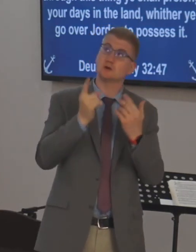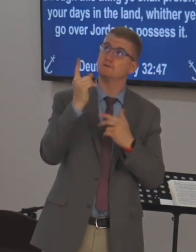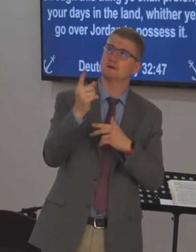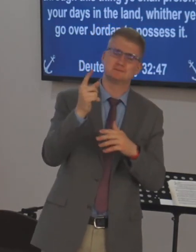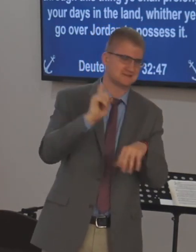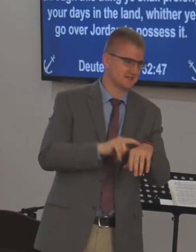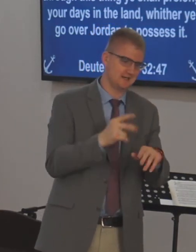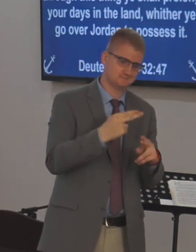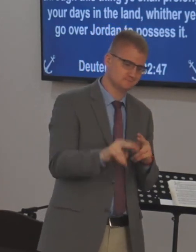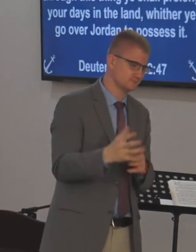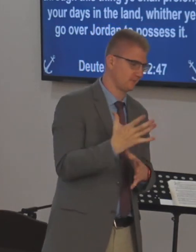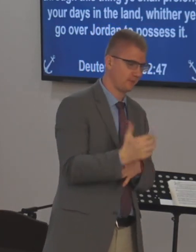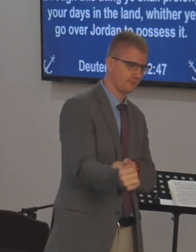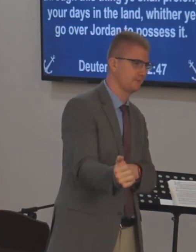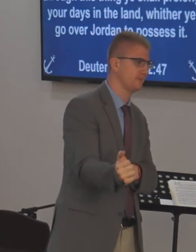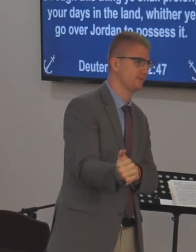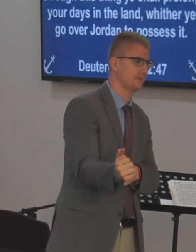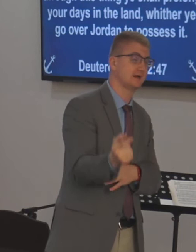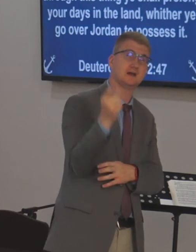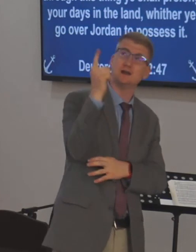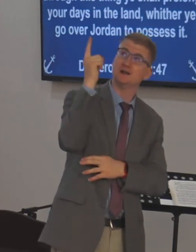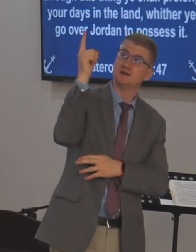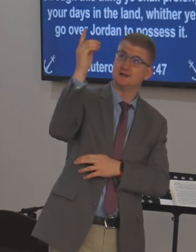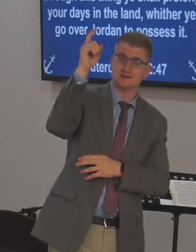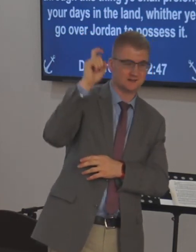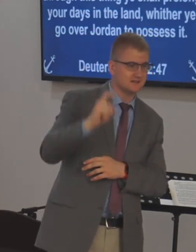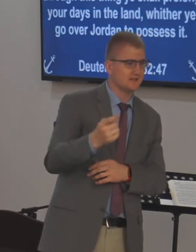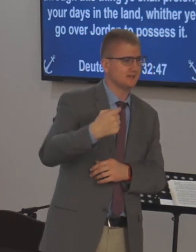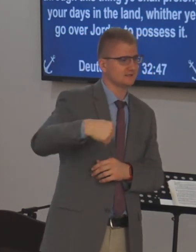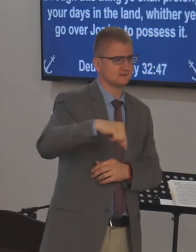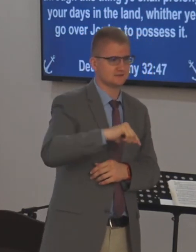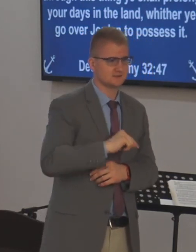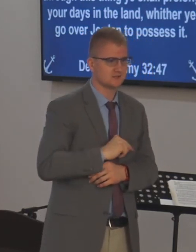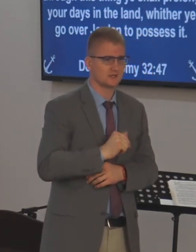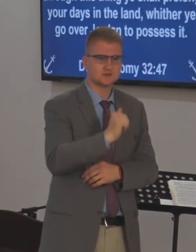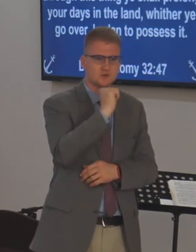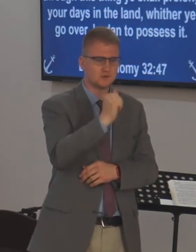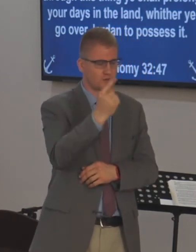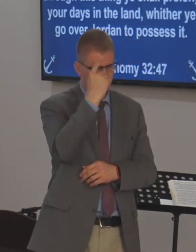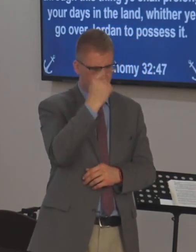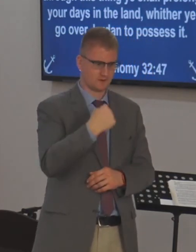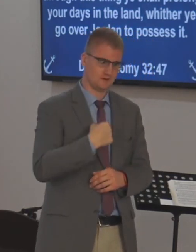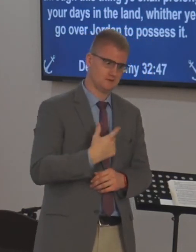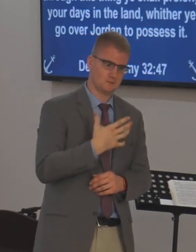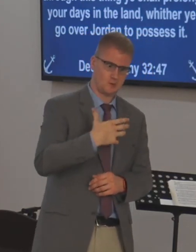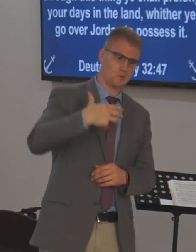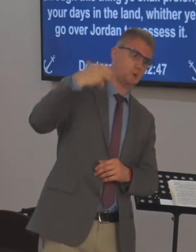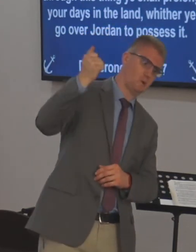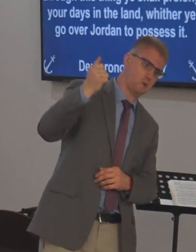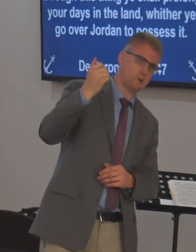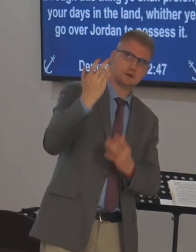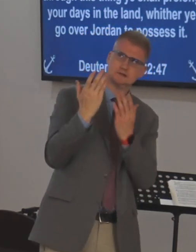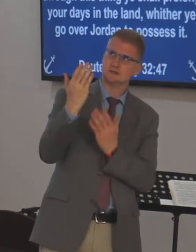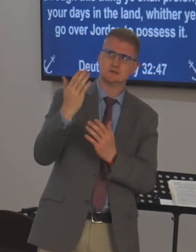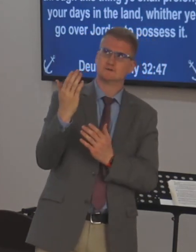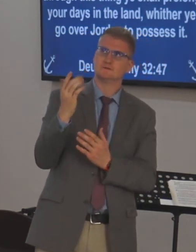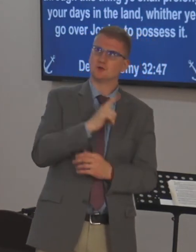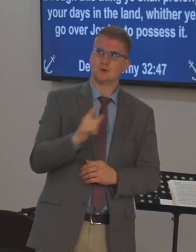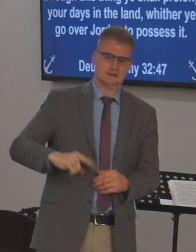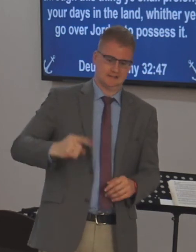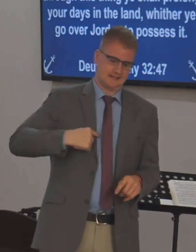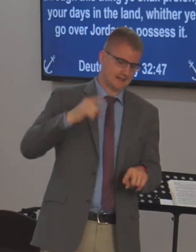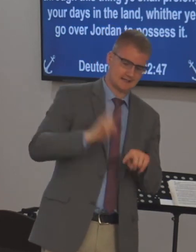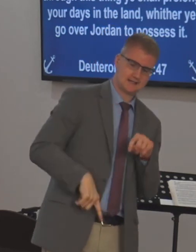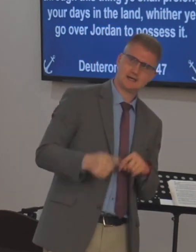is short, and He needs us. Don't ever think you're too old to serve the Lord. He needs us to get the gospel out. Remember,